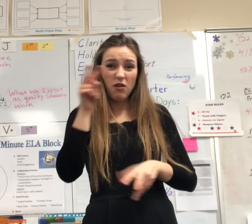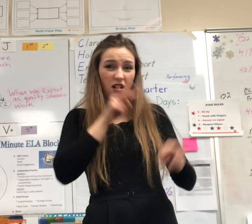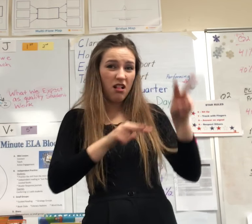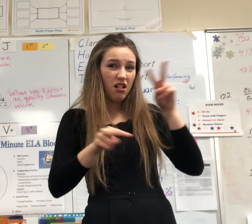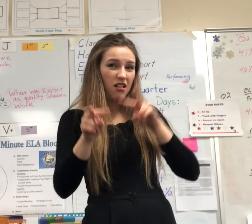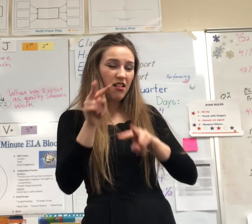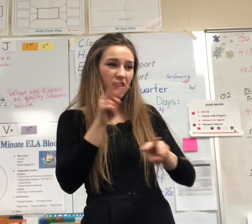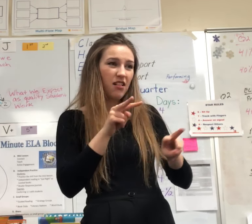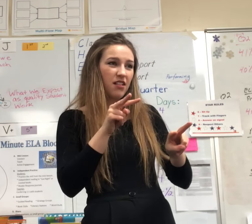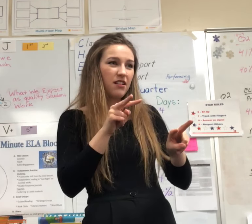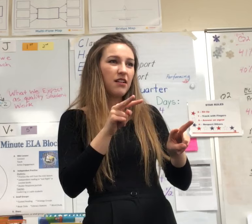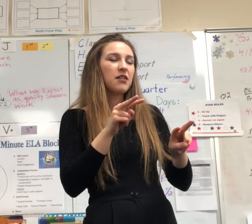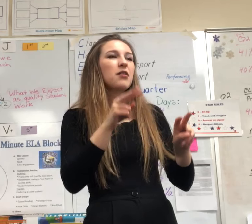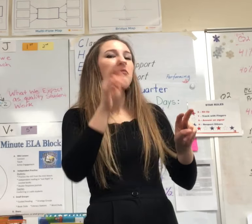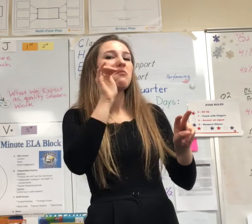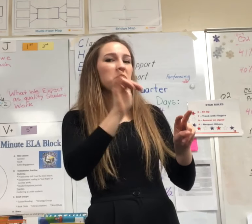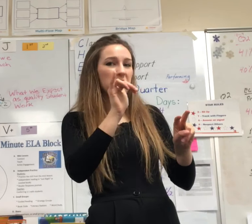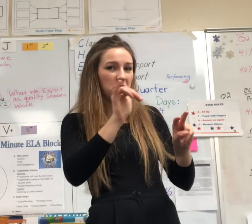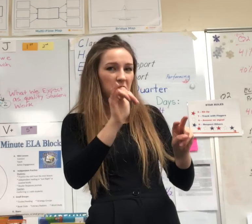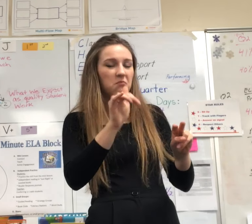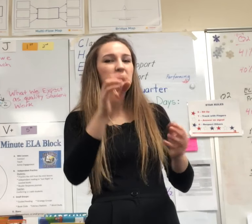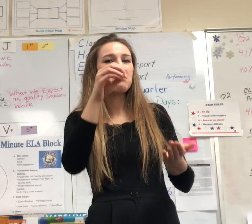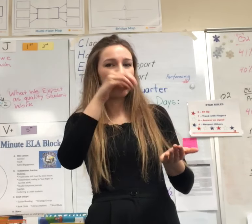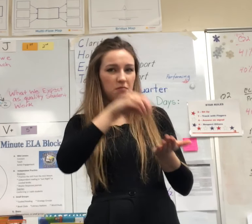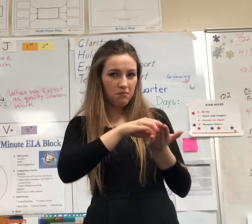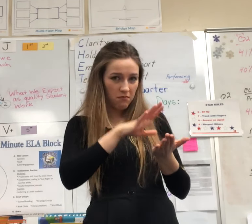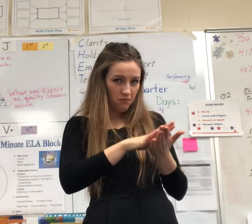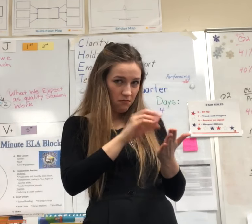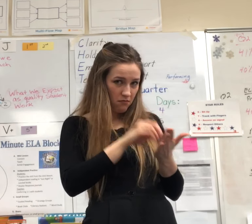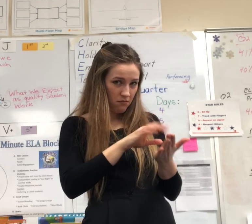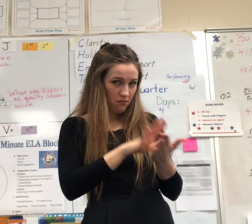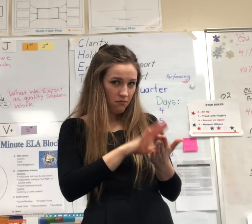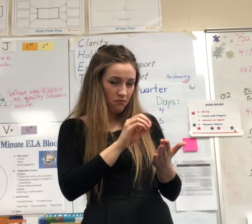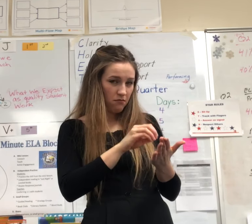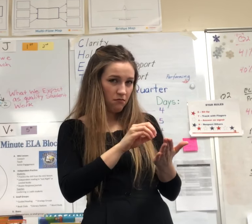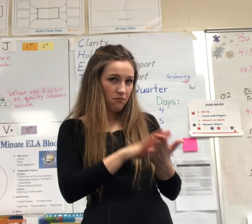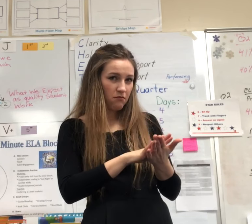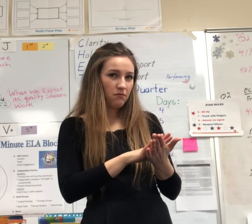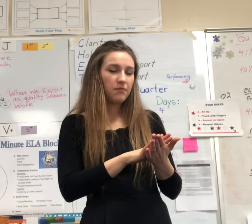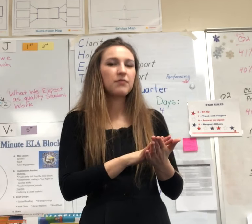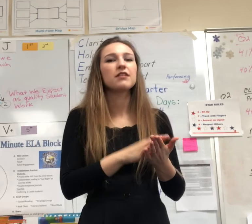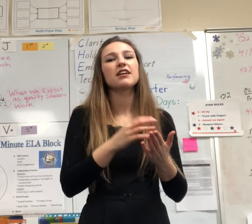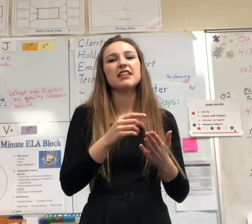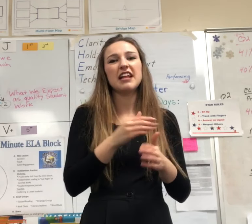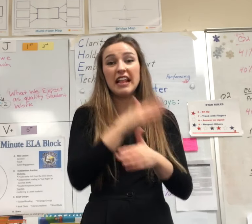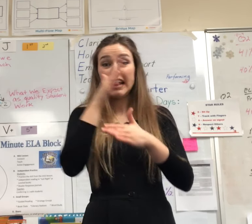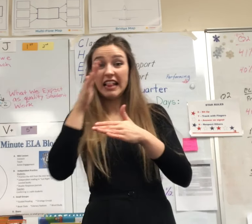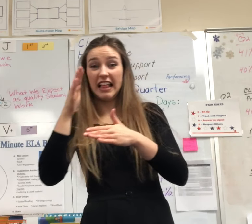be writing it down, and one person from your group will be sharing out once we're finished.